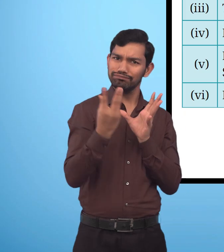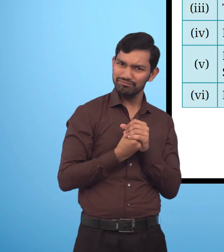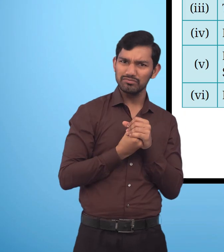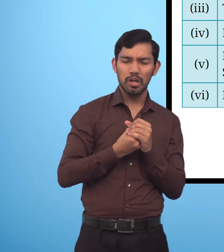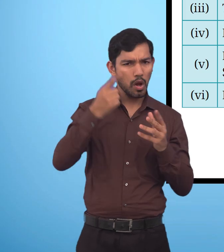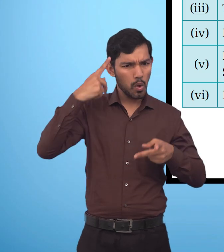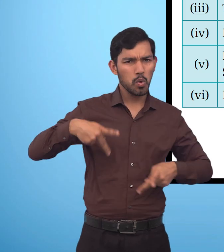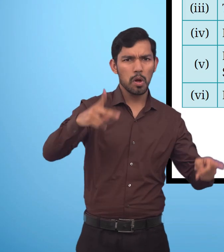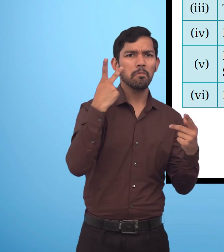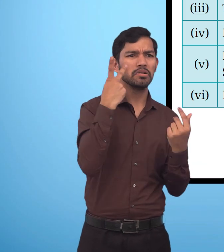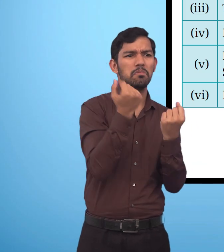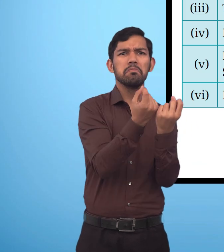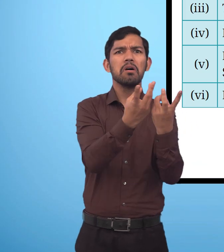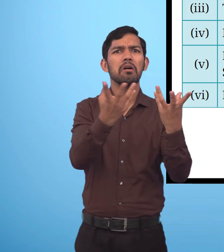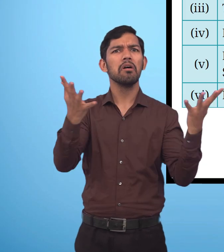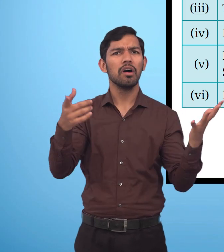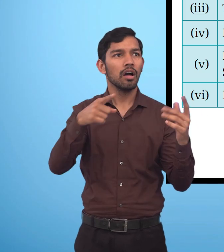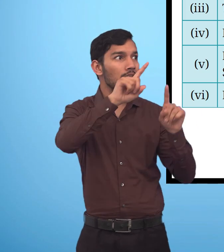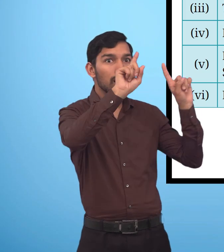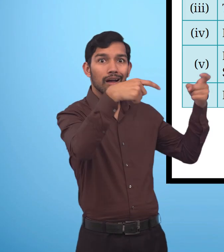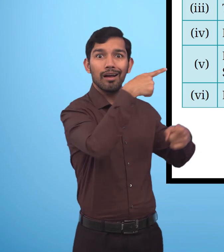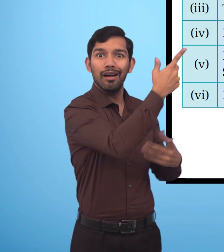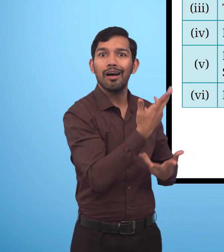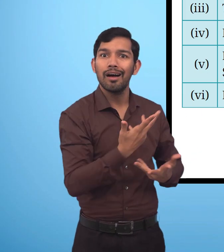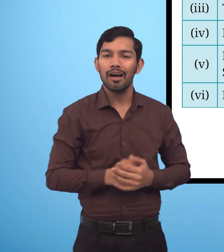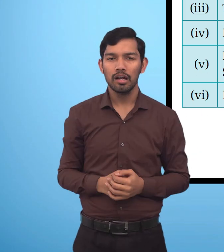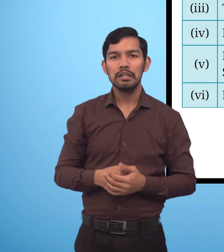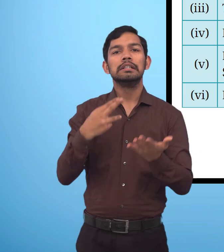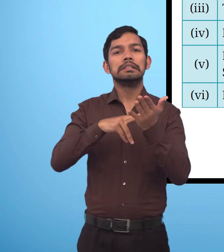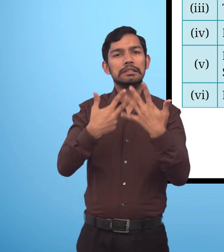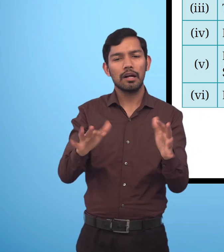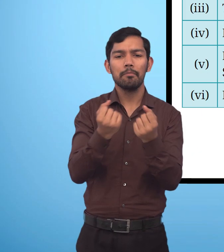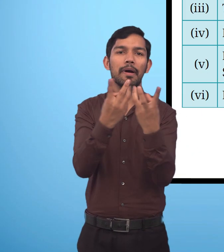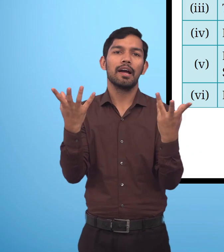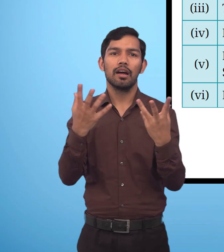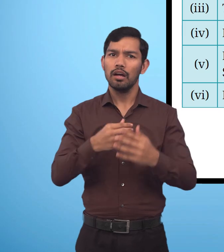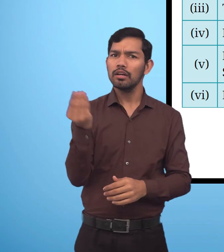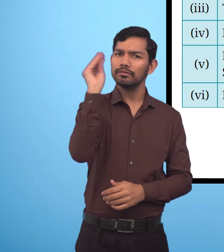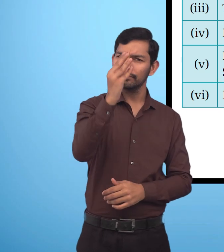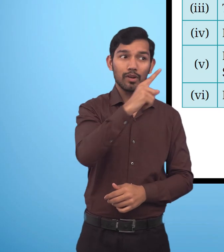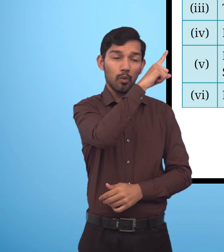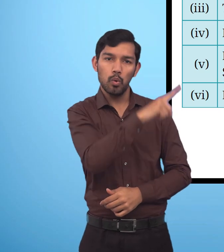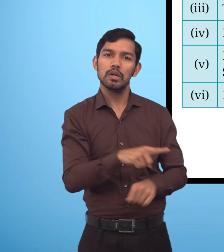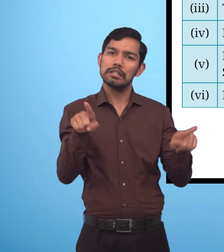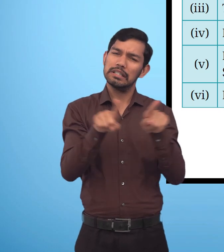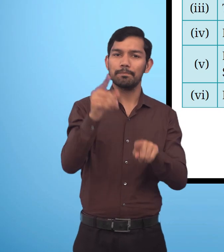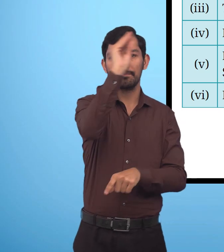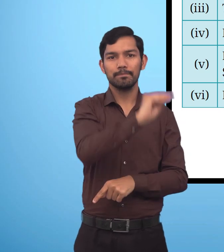We saw dash buses on the road. In brackets, countable noun.